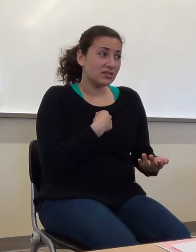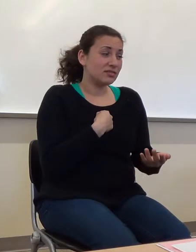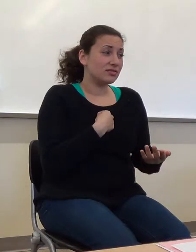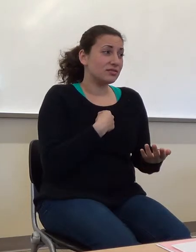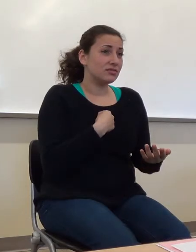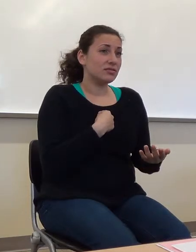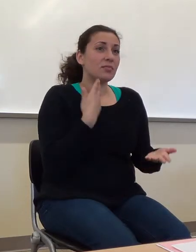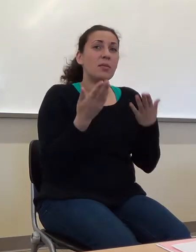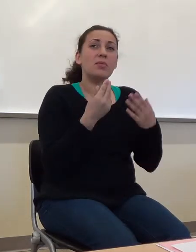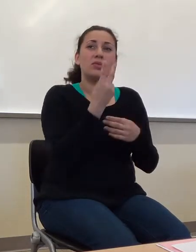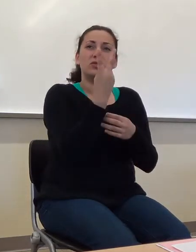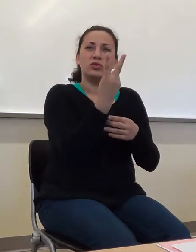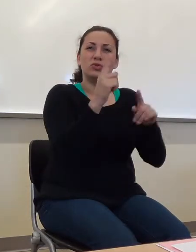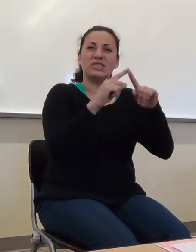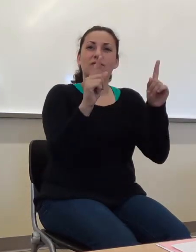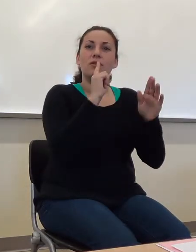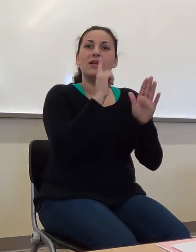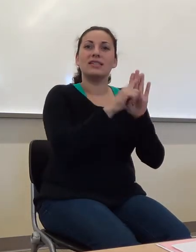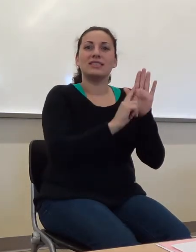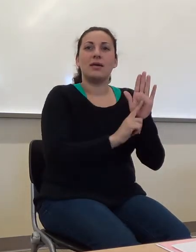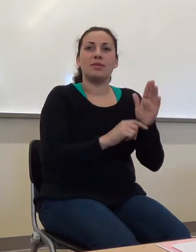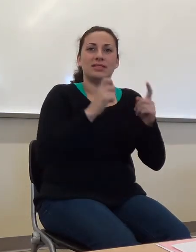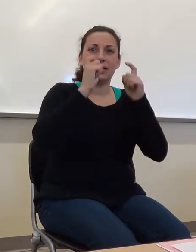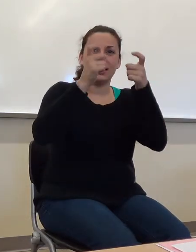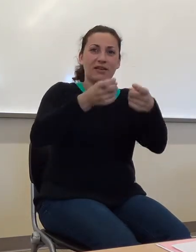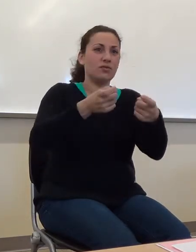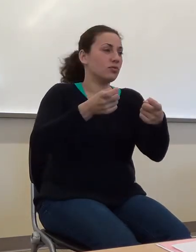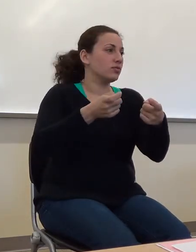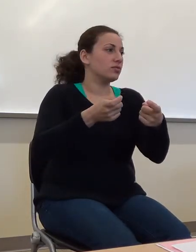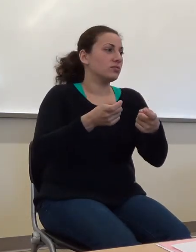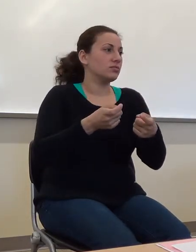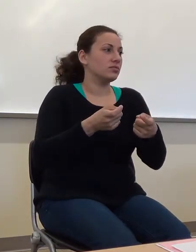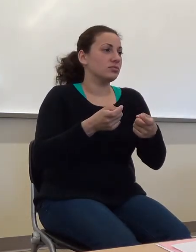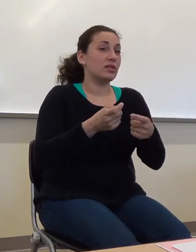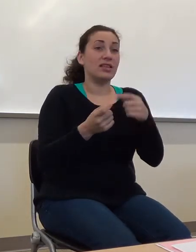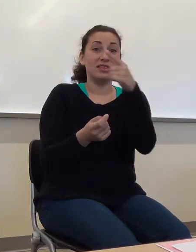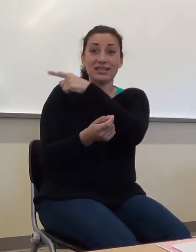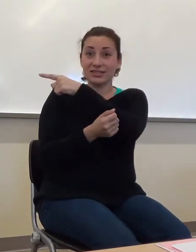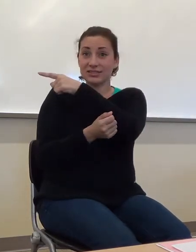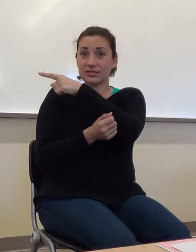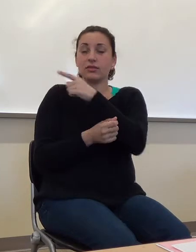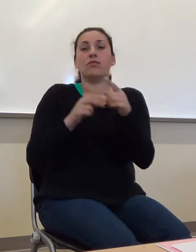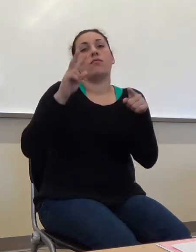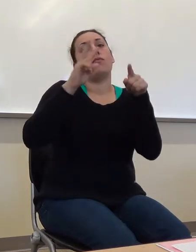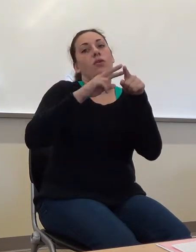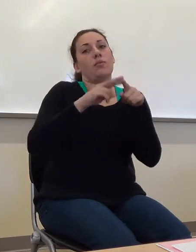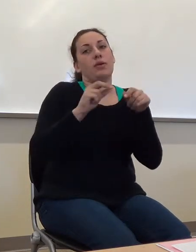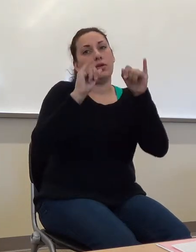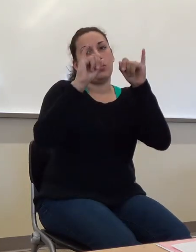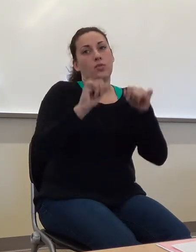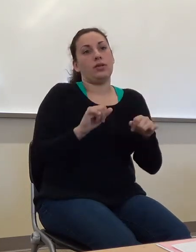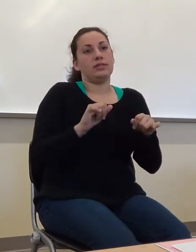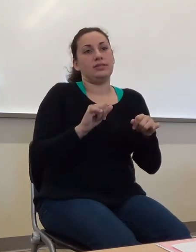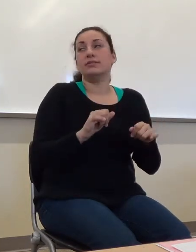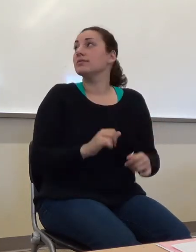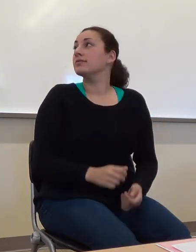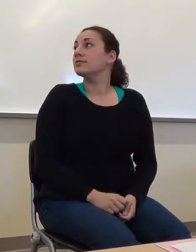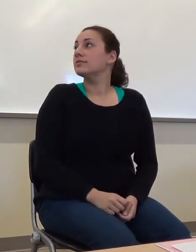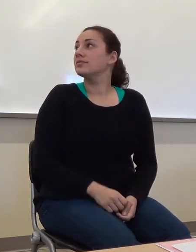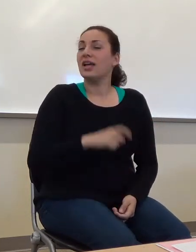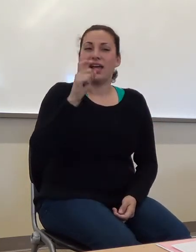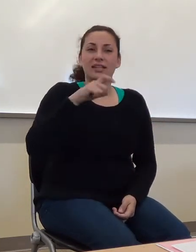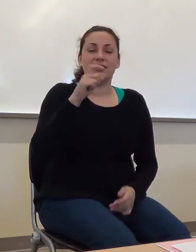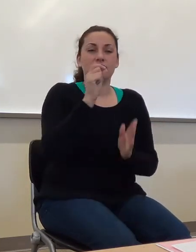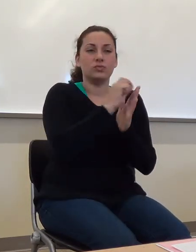with the two different assignments. These are vocabulary quizzes, okay? It says so up here, I gotta do those over